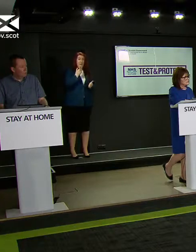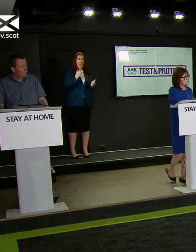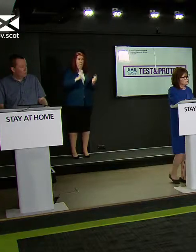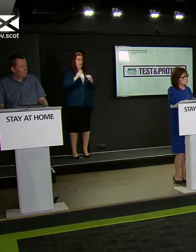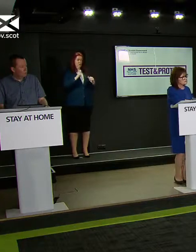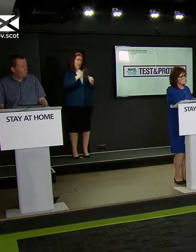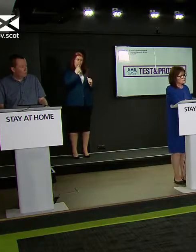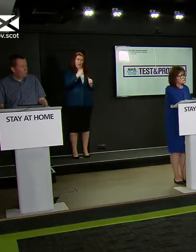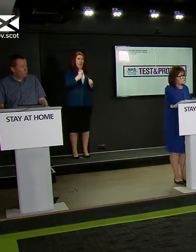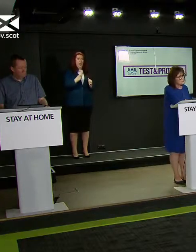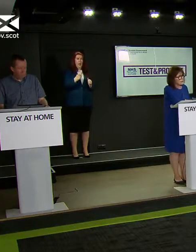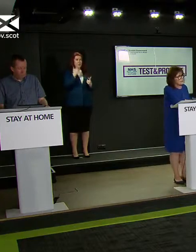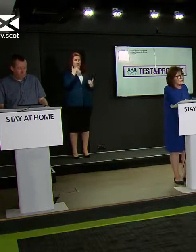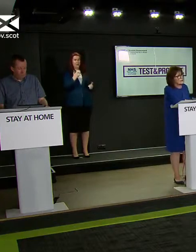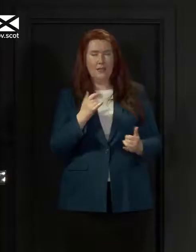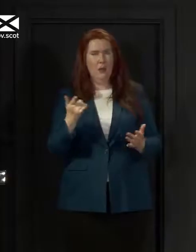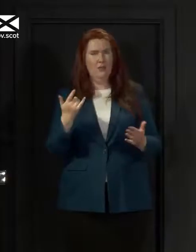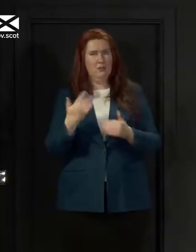most of it's redundant